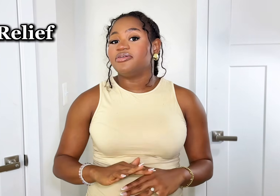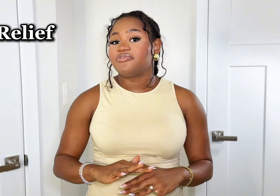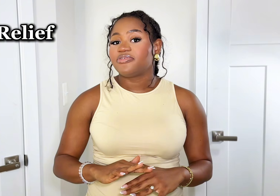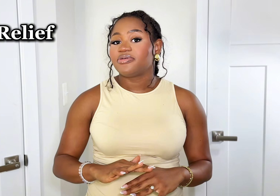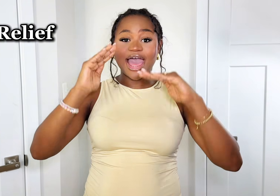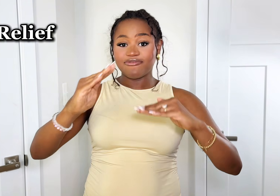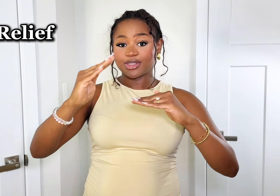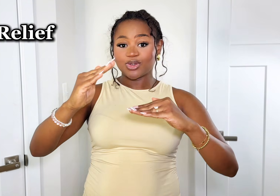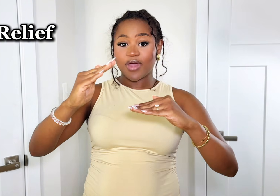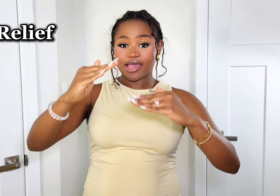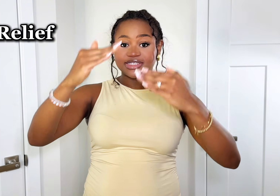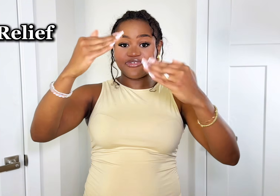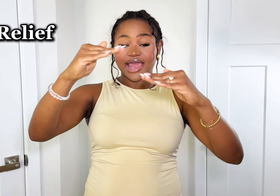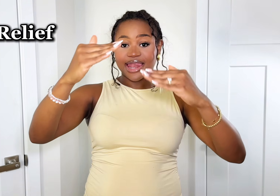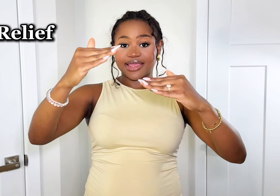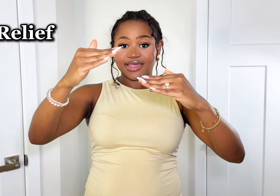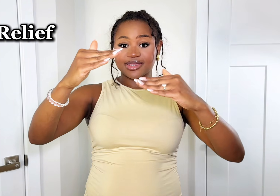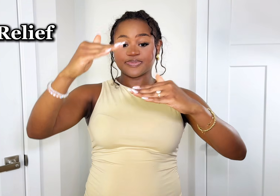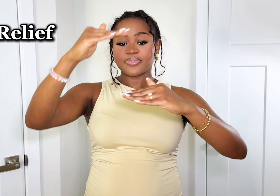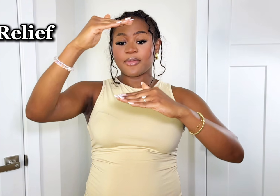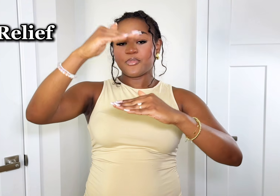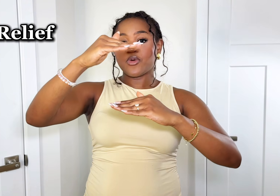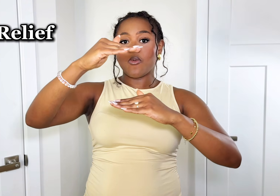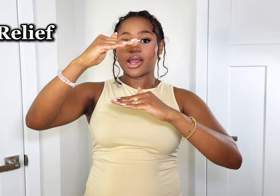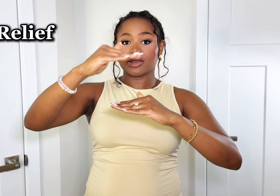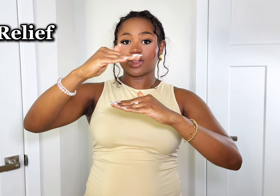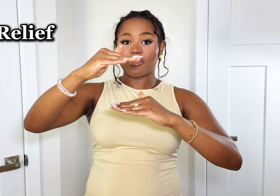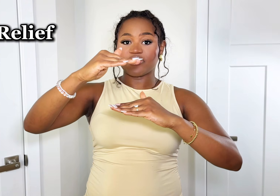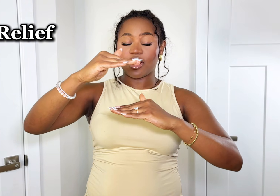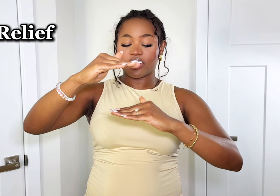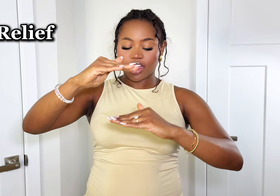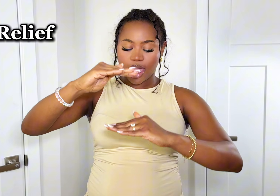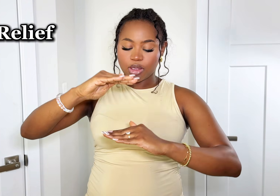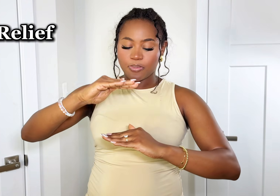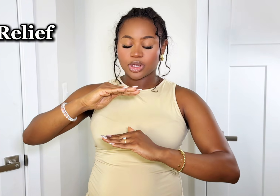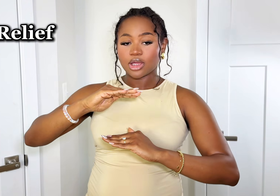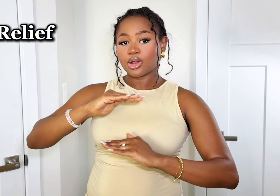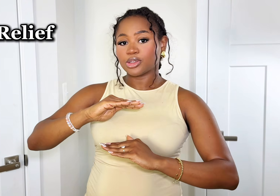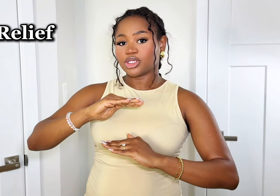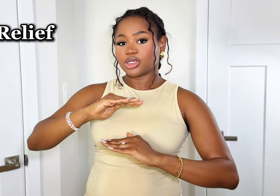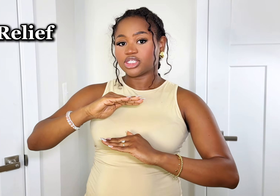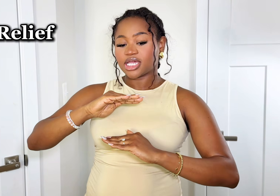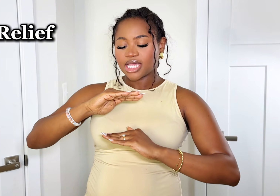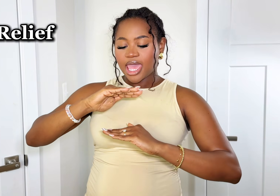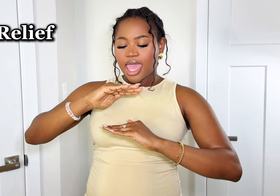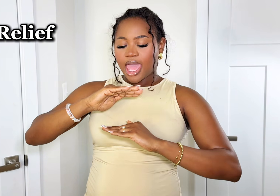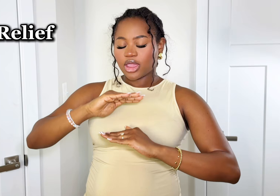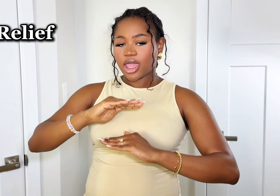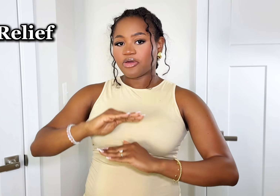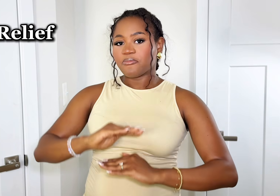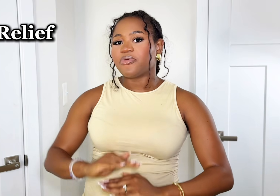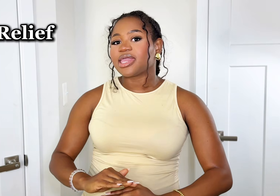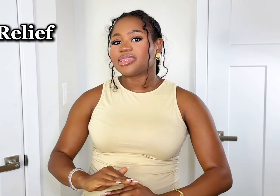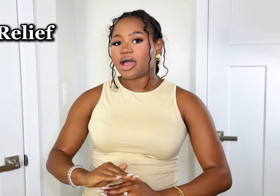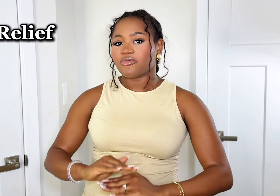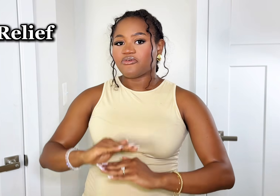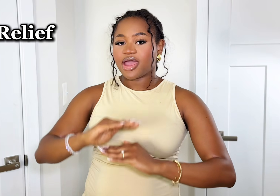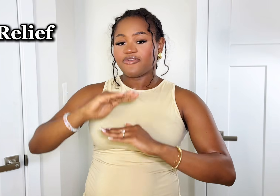Relief. Have your two hands flat like this. Put one on top of the other and you put it close to your chest and you kind of bring it down, right? From